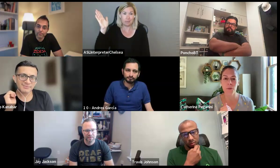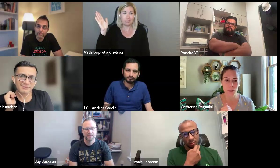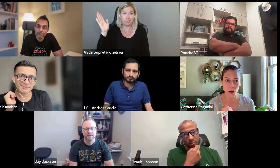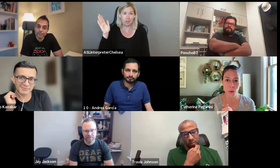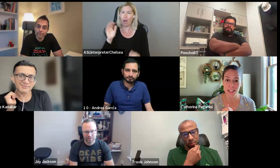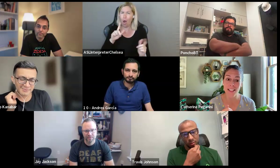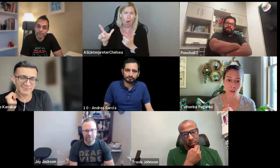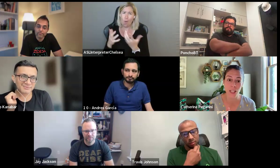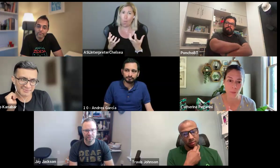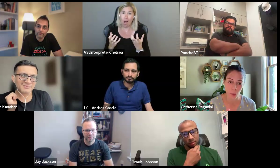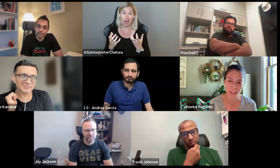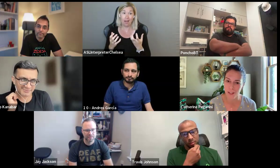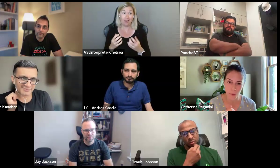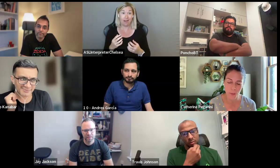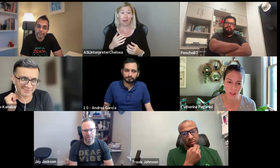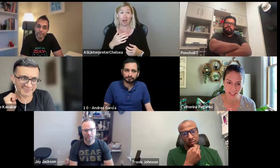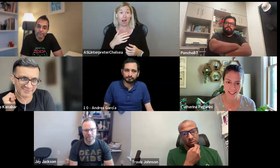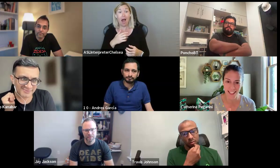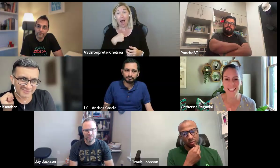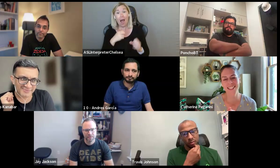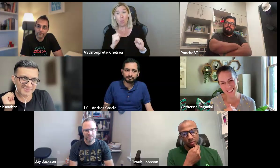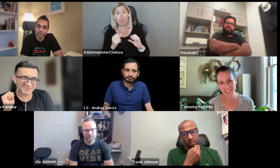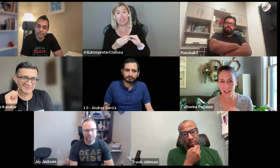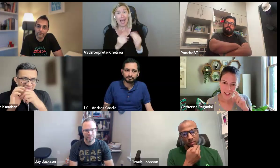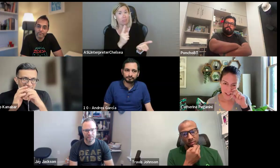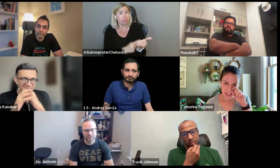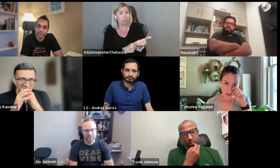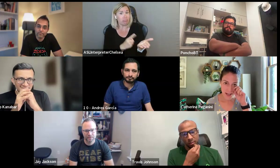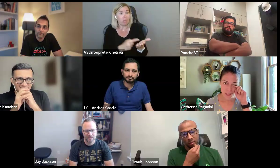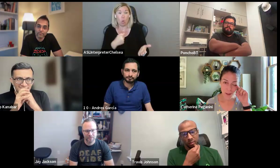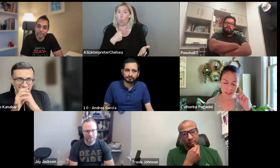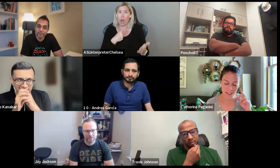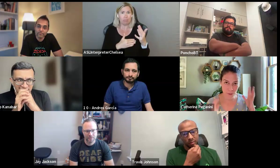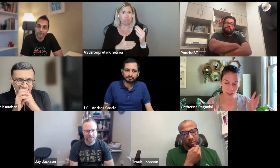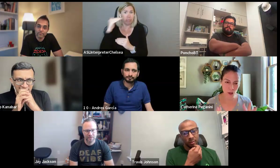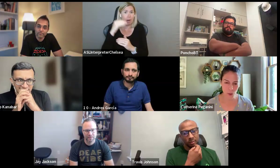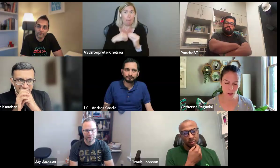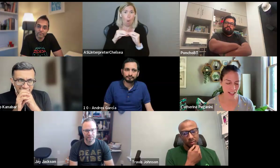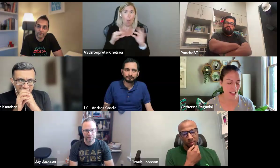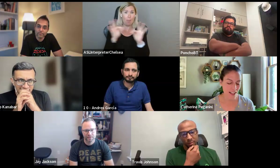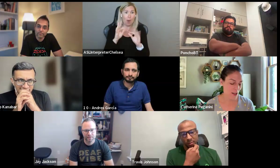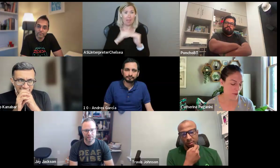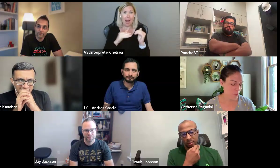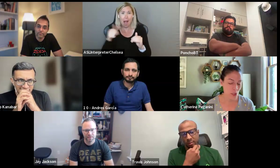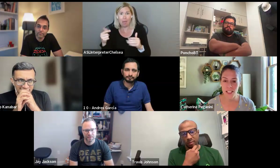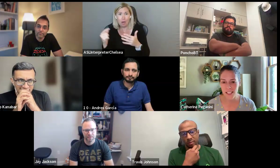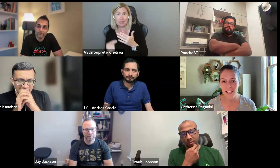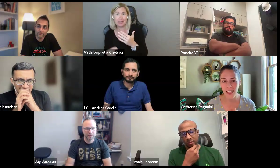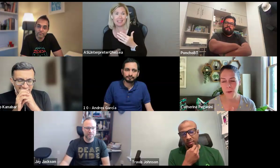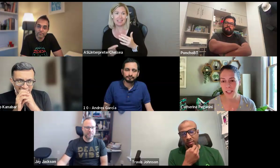argument was always, this is really important. This is more important than other things. So that's why I was so persistent, and